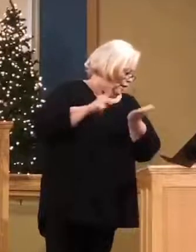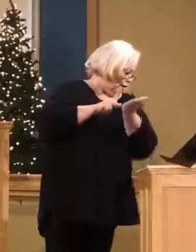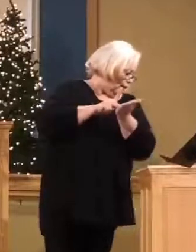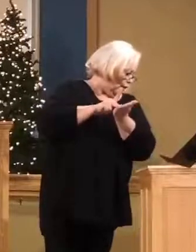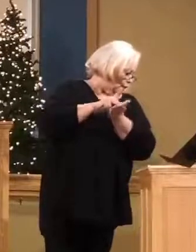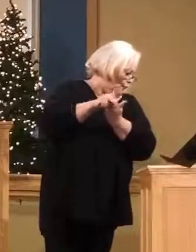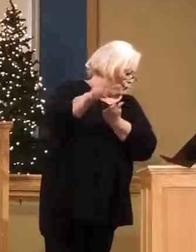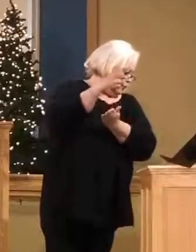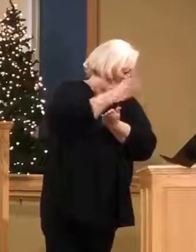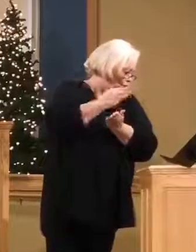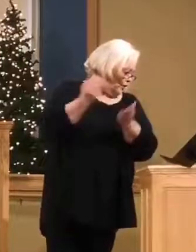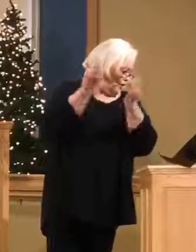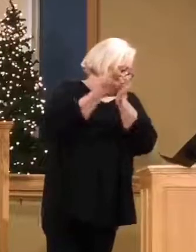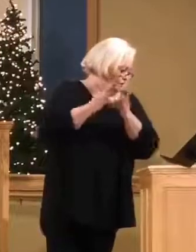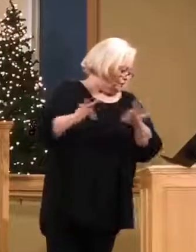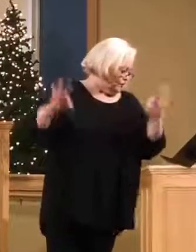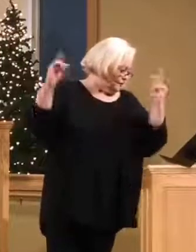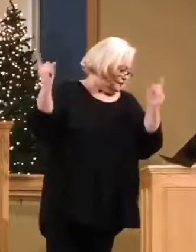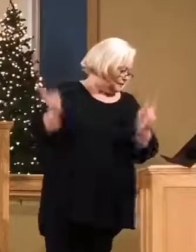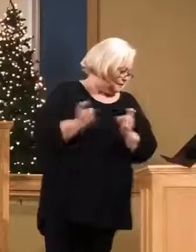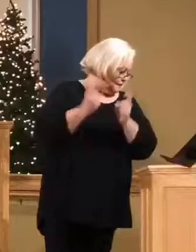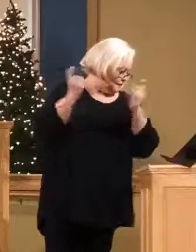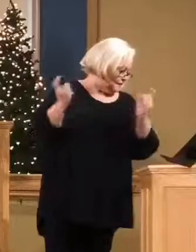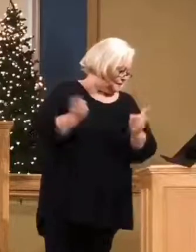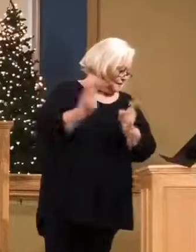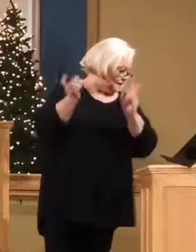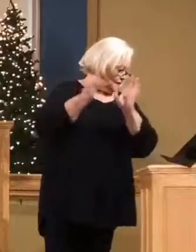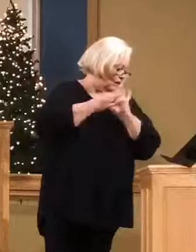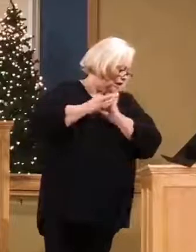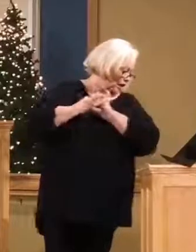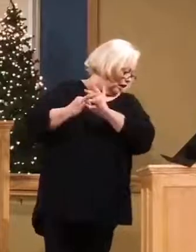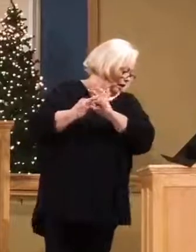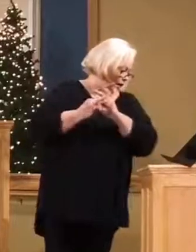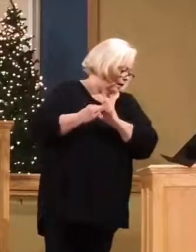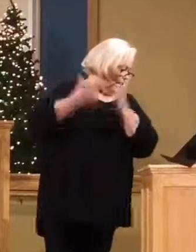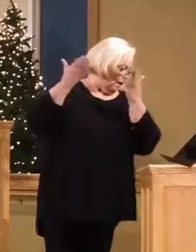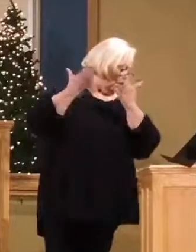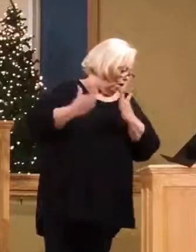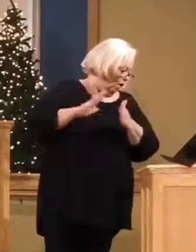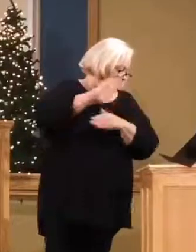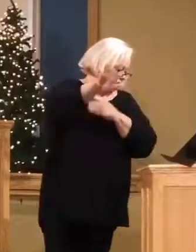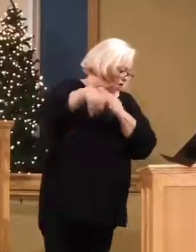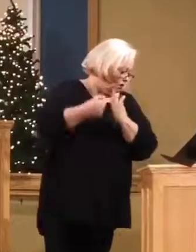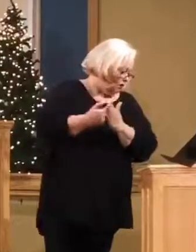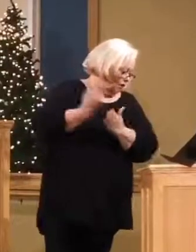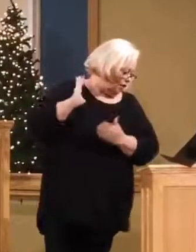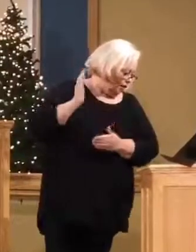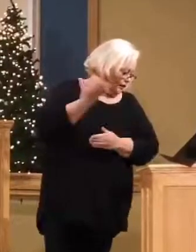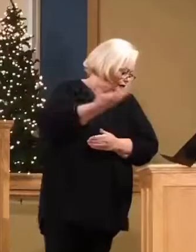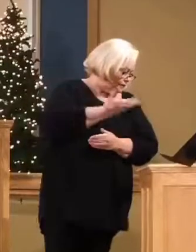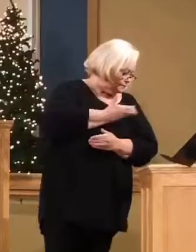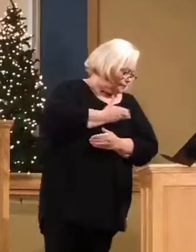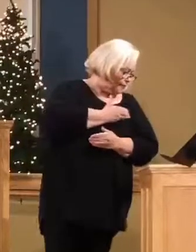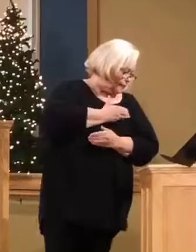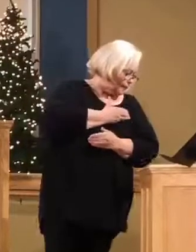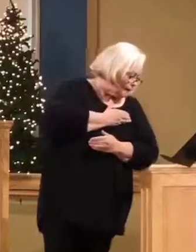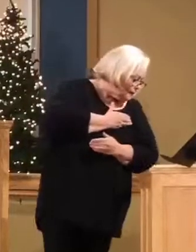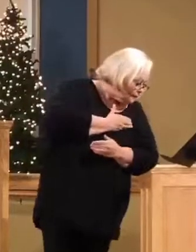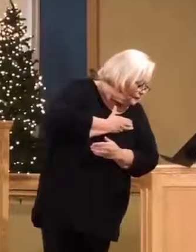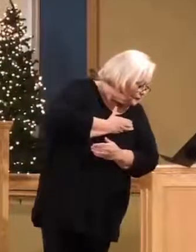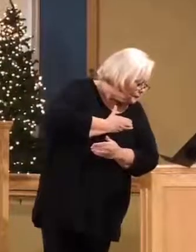pure and free from sin's alloy, all our